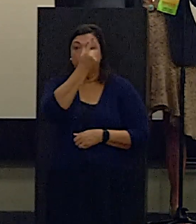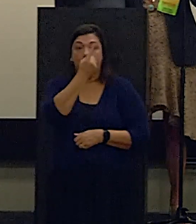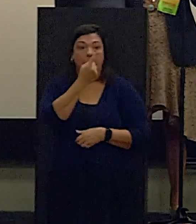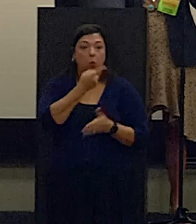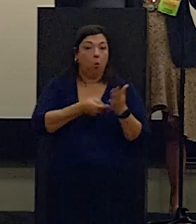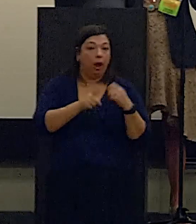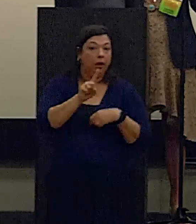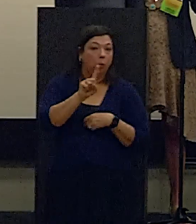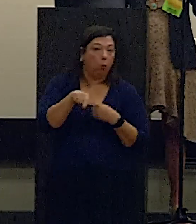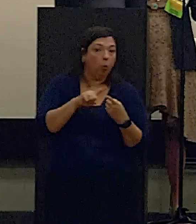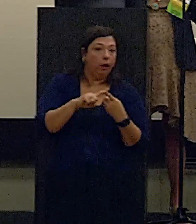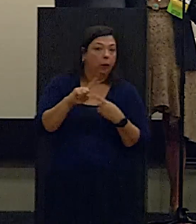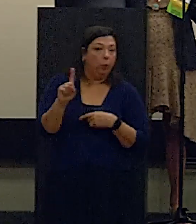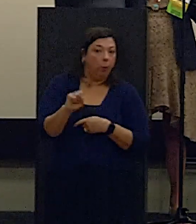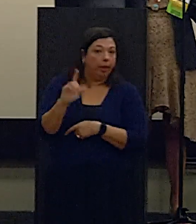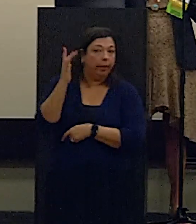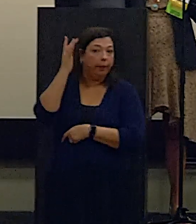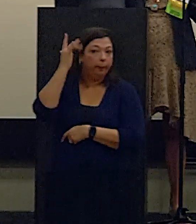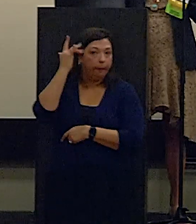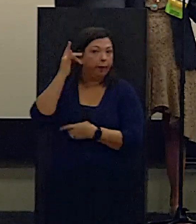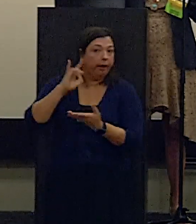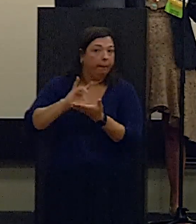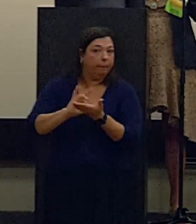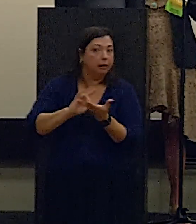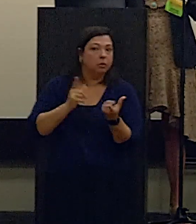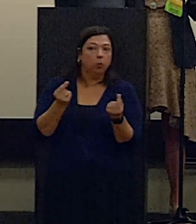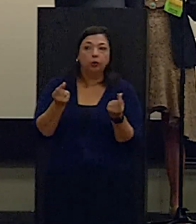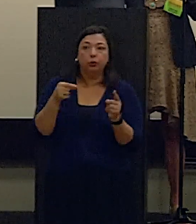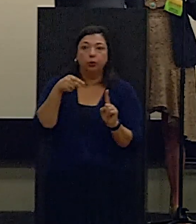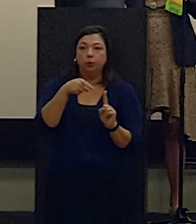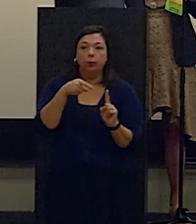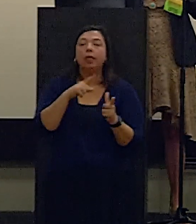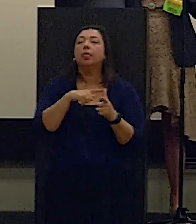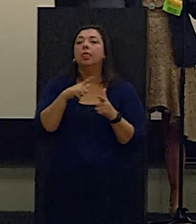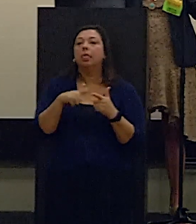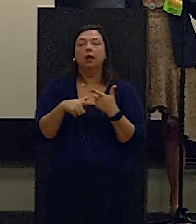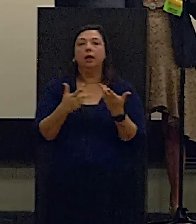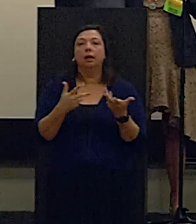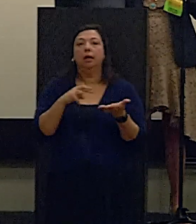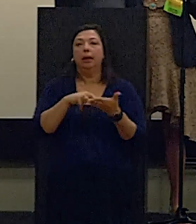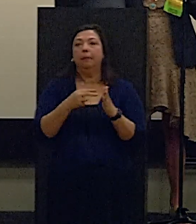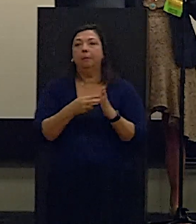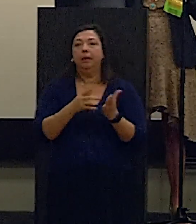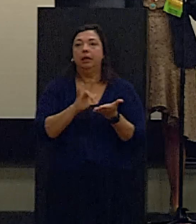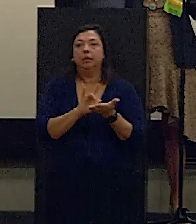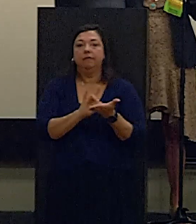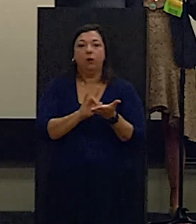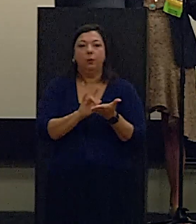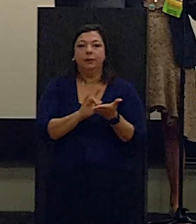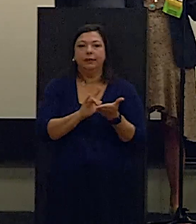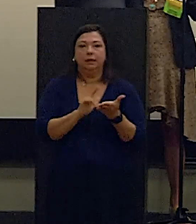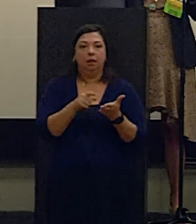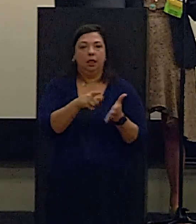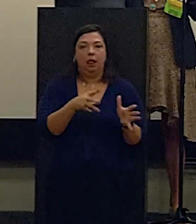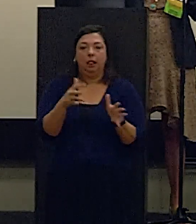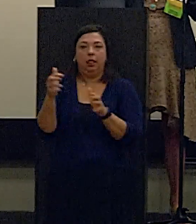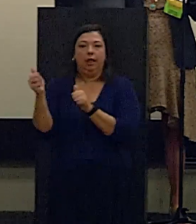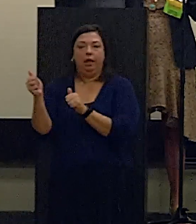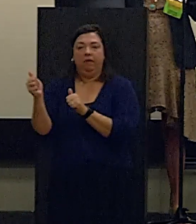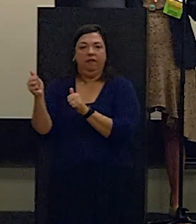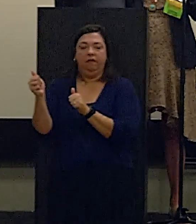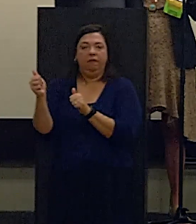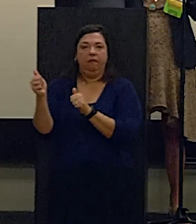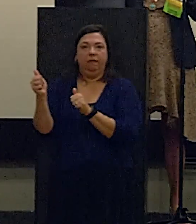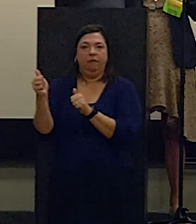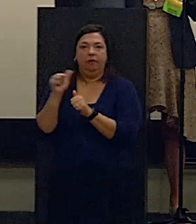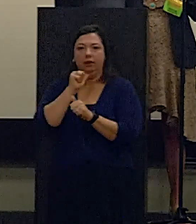where, when, why, and how with their medication, then they're leaving our pharmacy with a